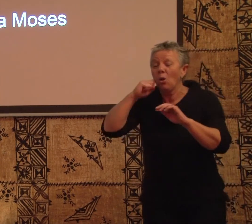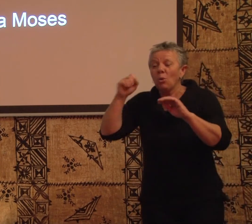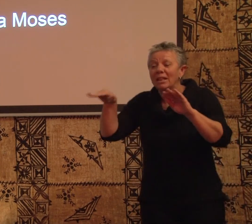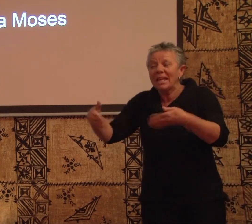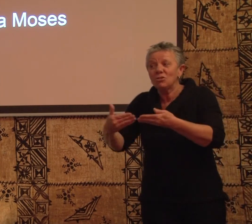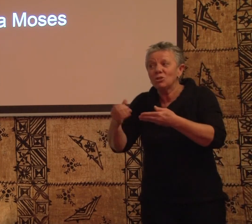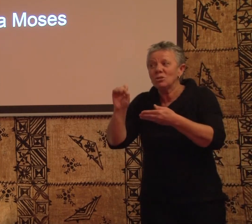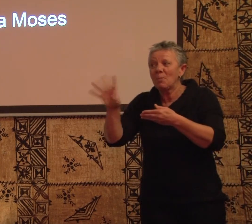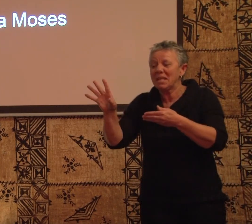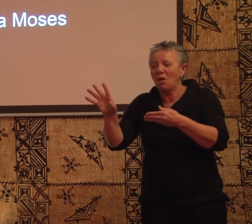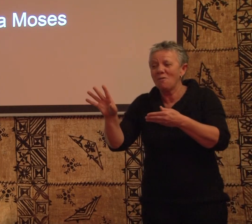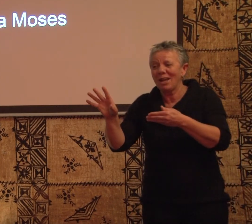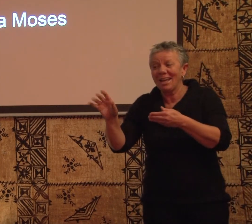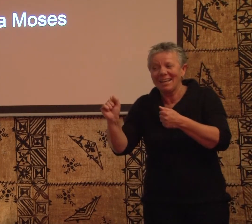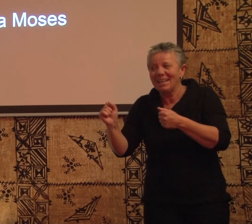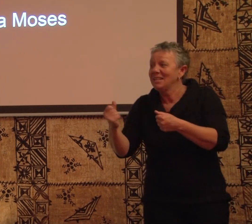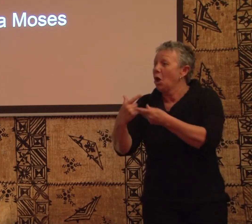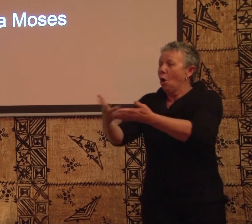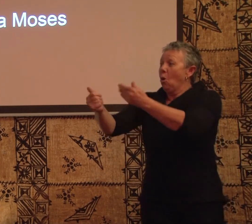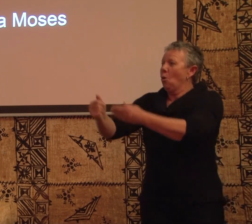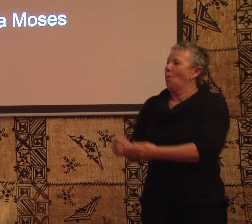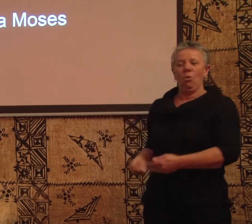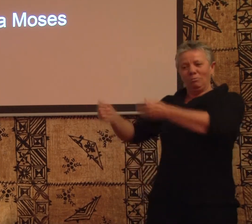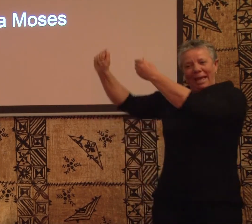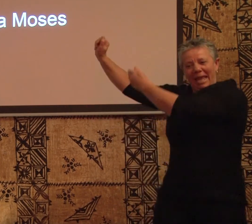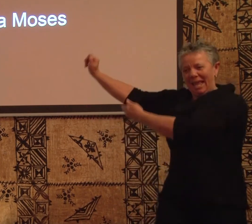presentation starts. So here he is, Mitta.